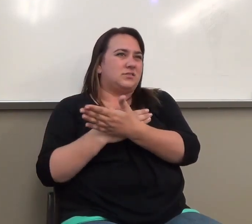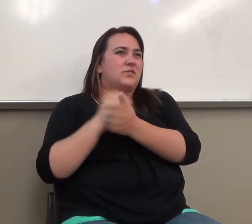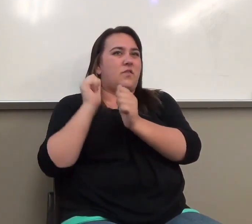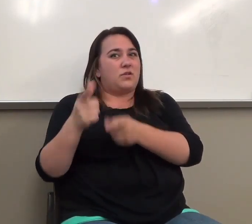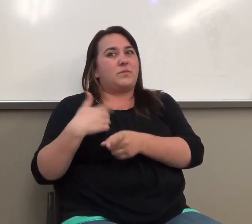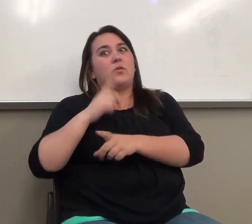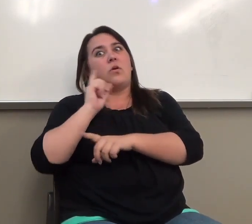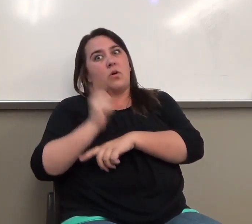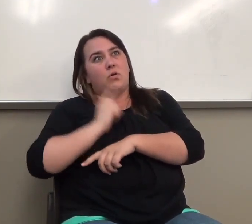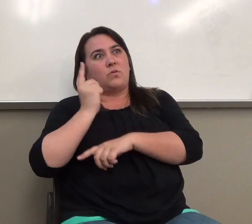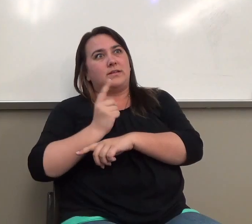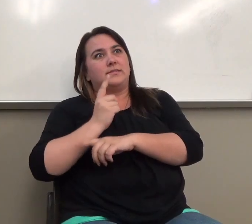more. Anyone,